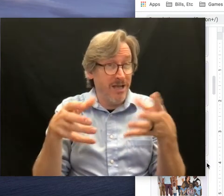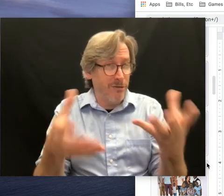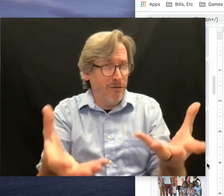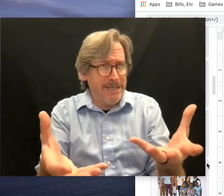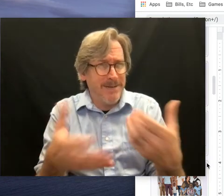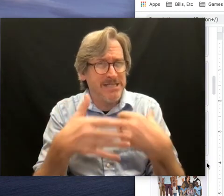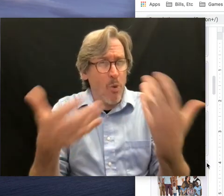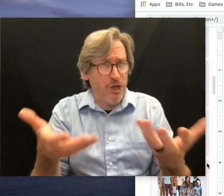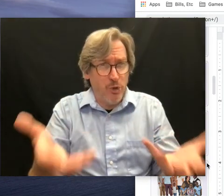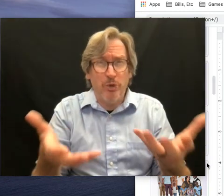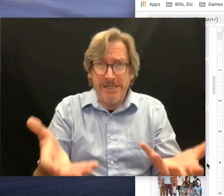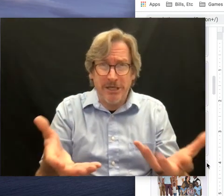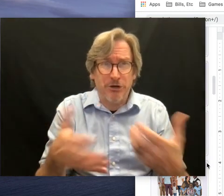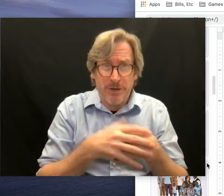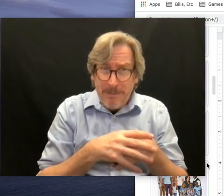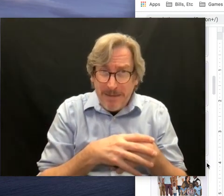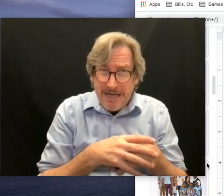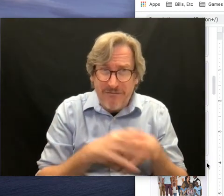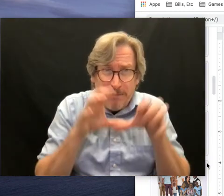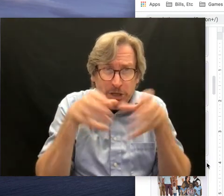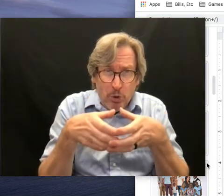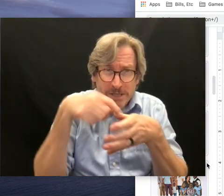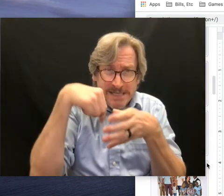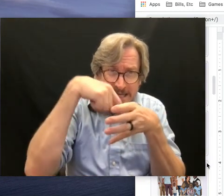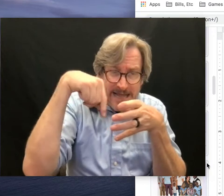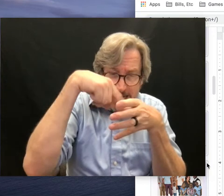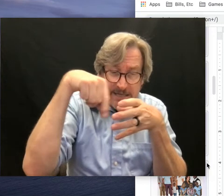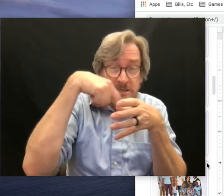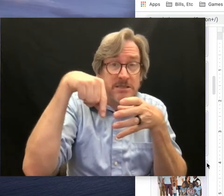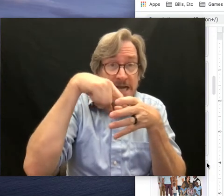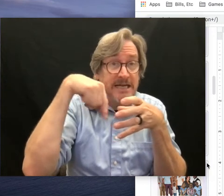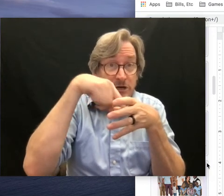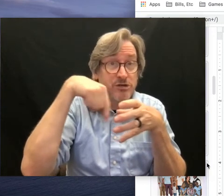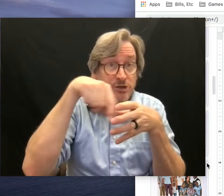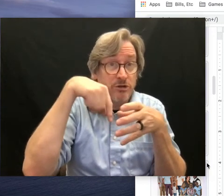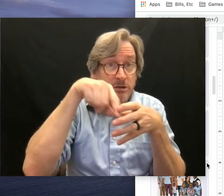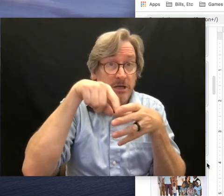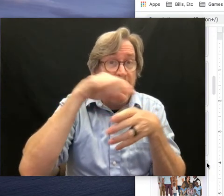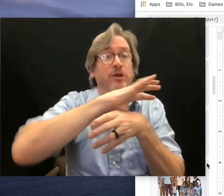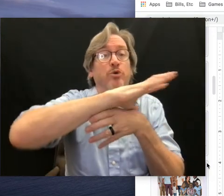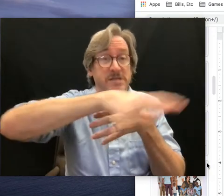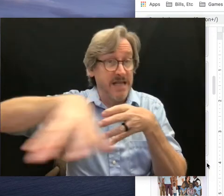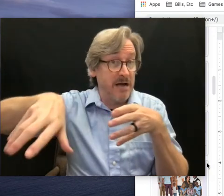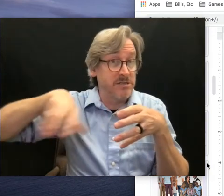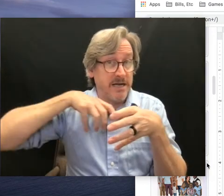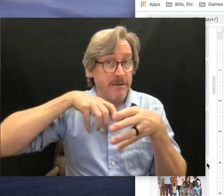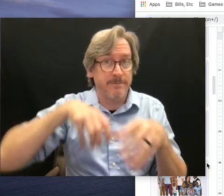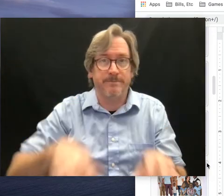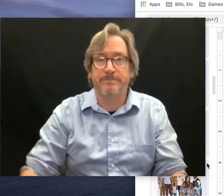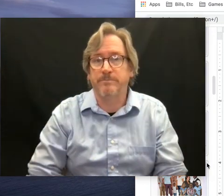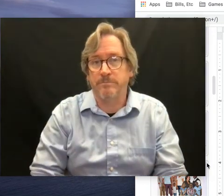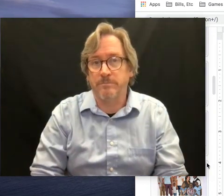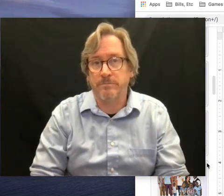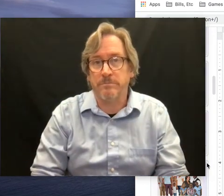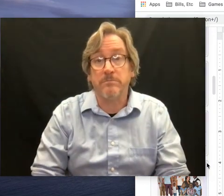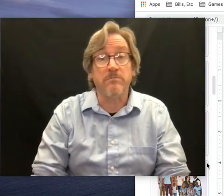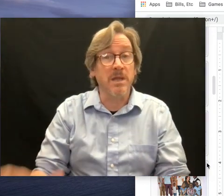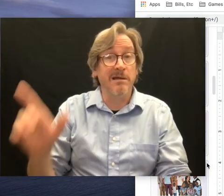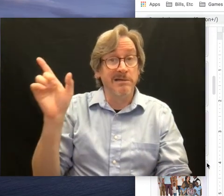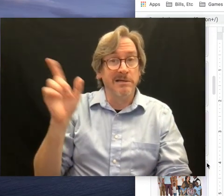So it really depends on what you consider your immediate family, who is in that tight inner circle, and then who's on the outside.